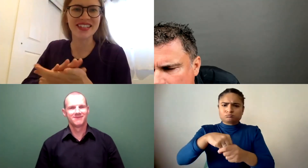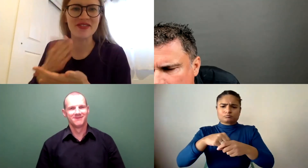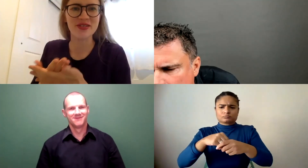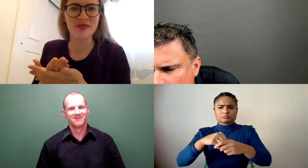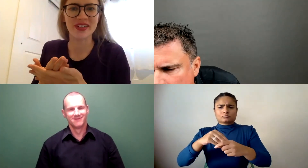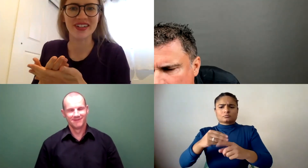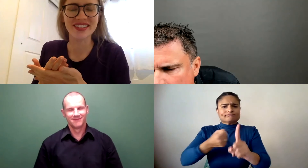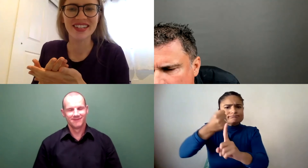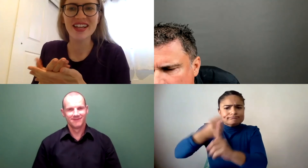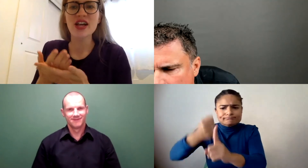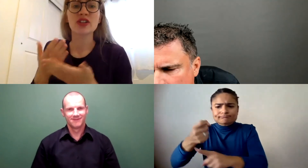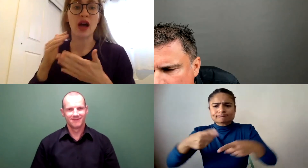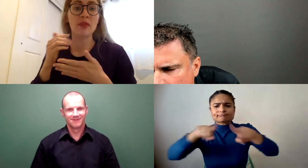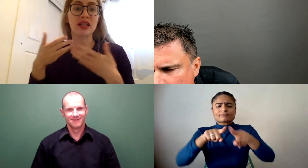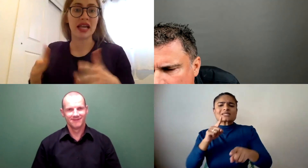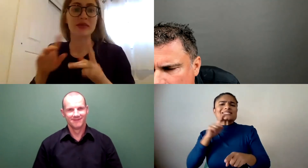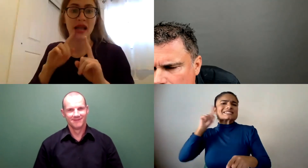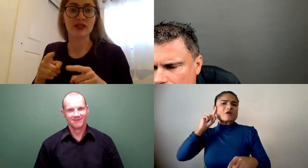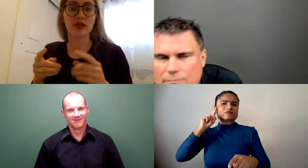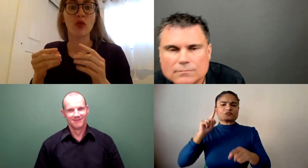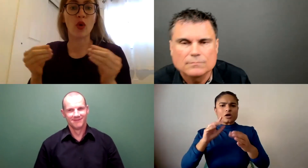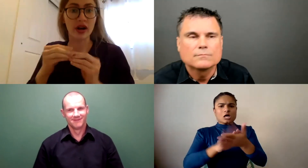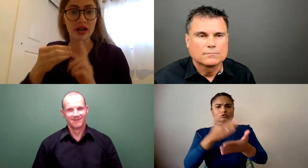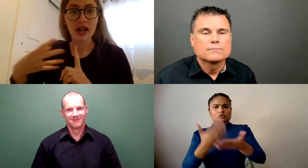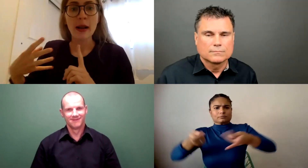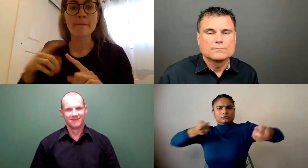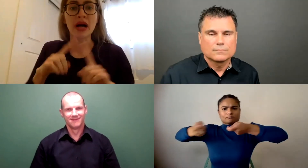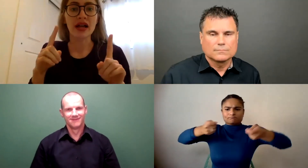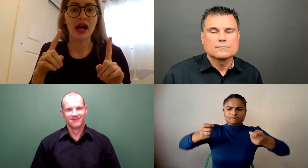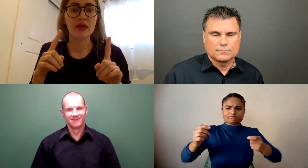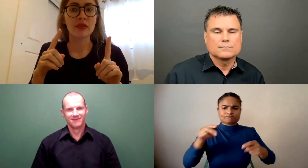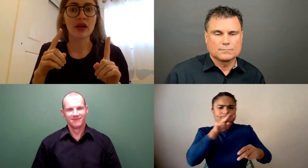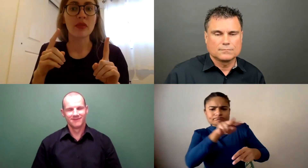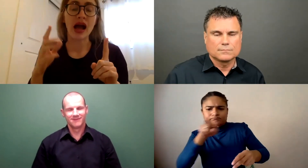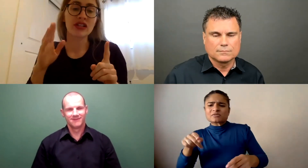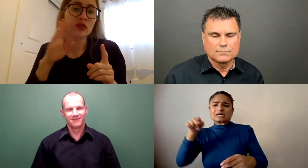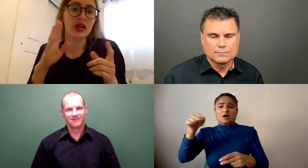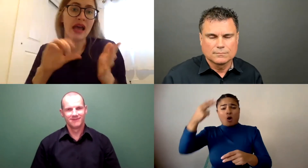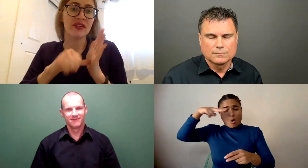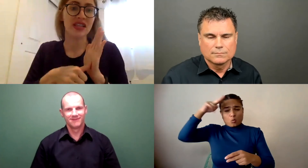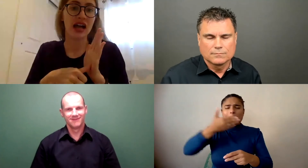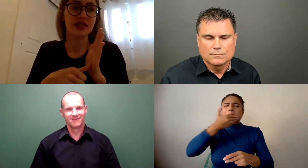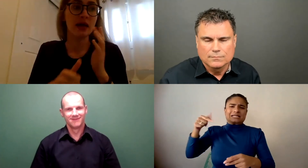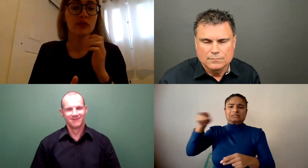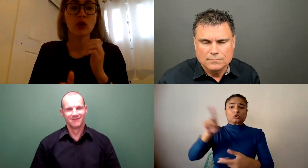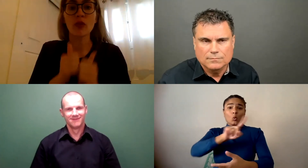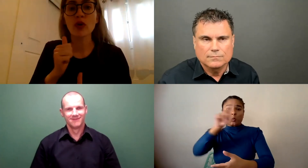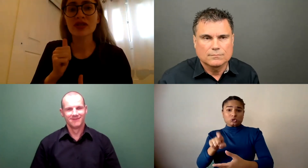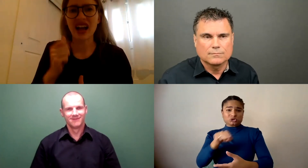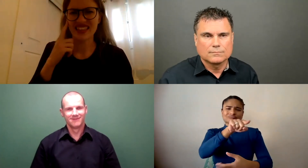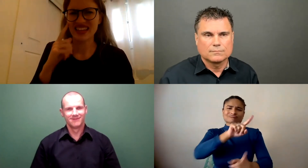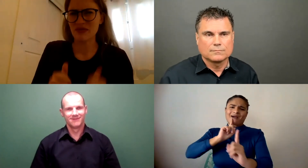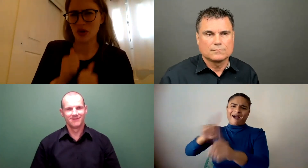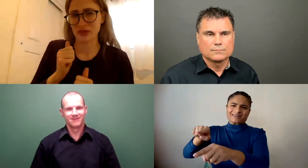comes to deaf interpreters. So I'm gonna let him answer more. But I just want to emphasize that, you know,